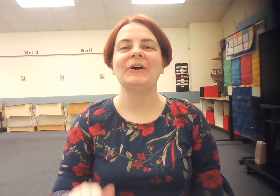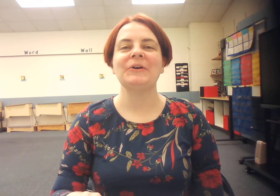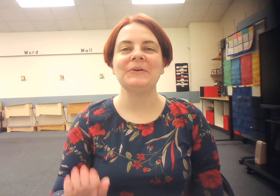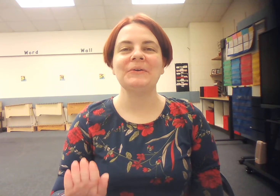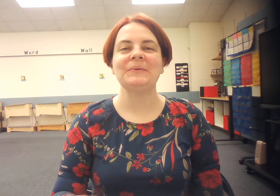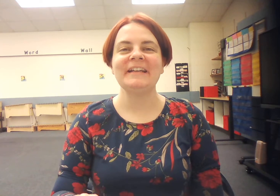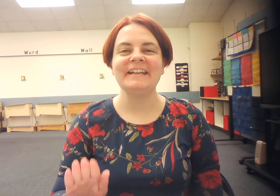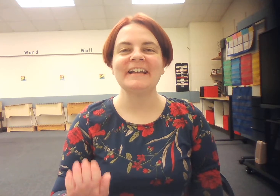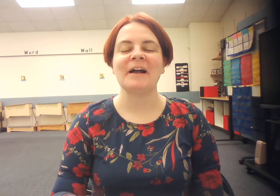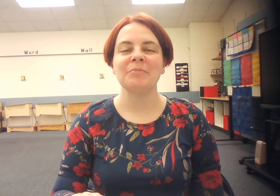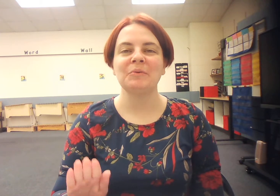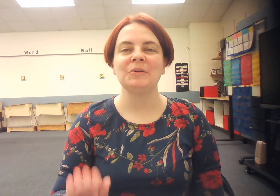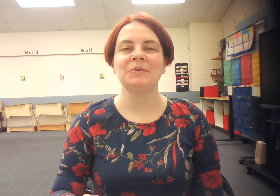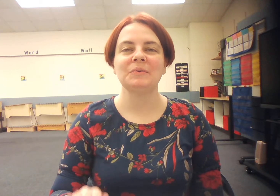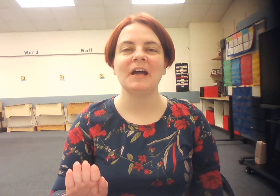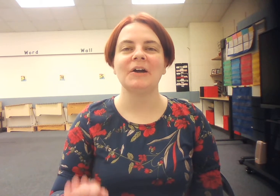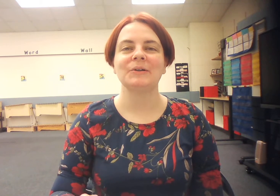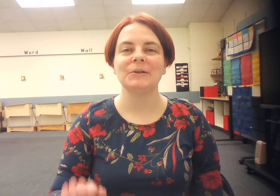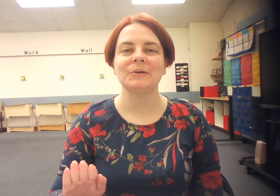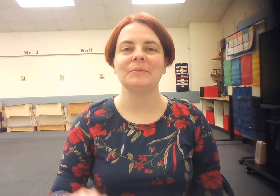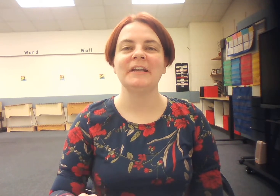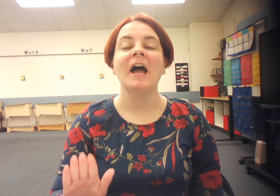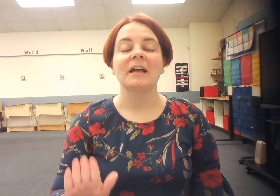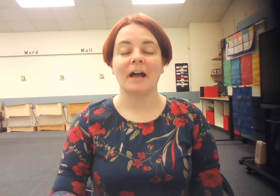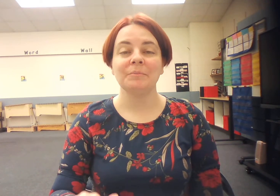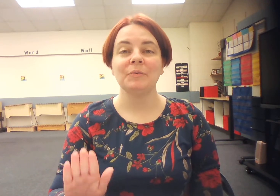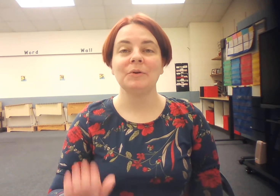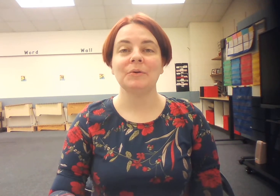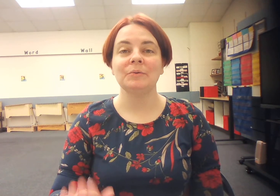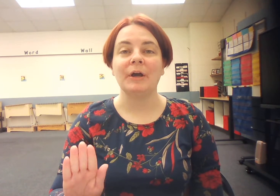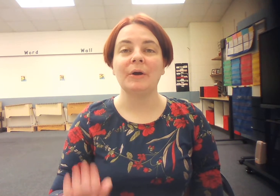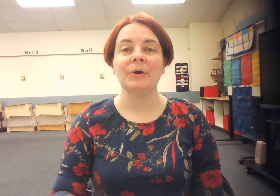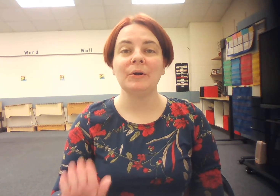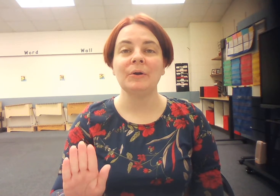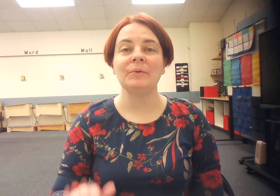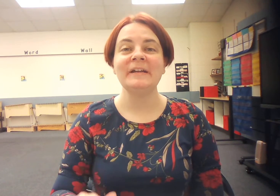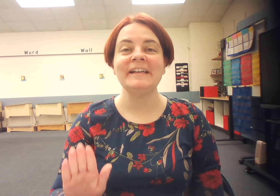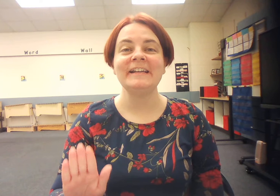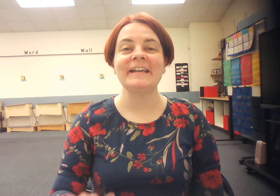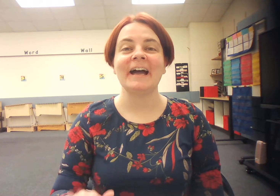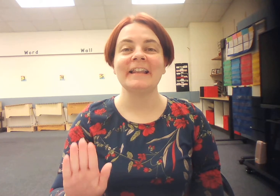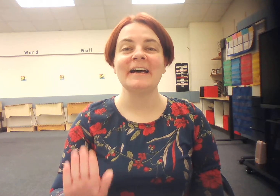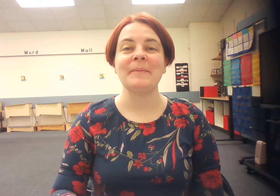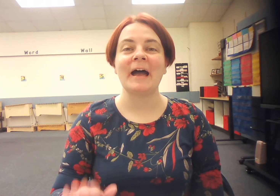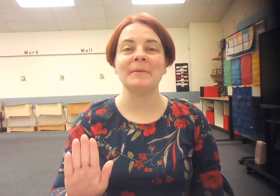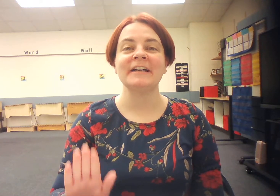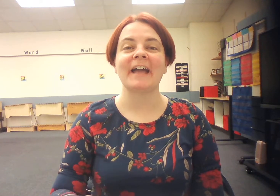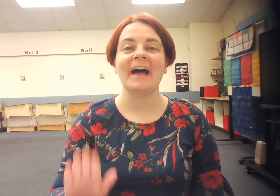hurry come through no hurry come through no hurry Alabama gal